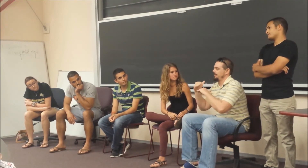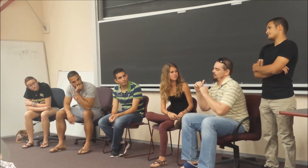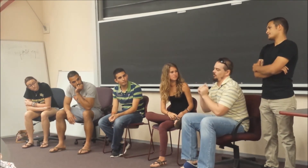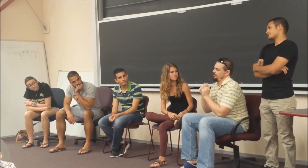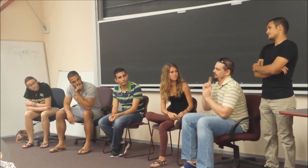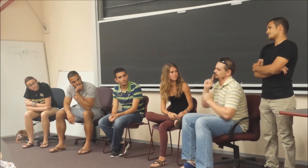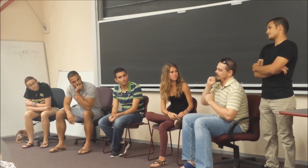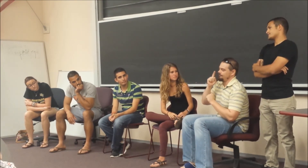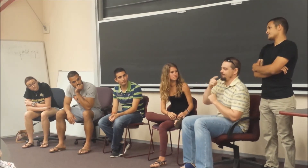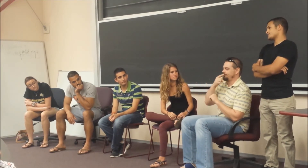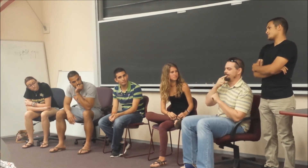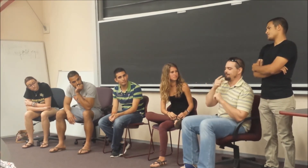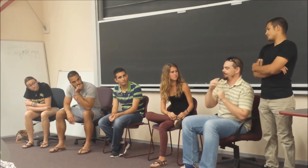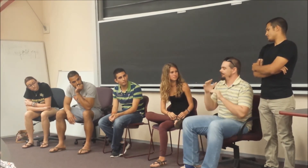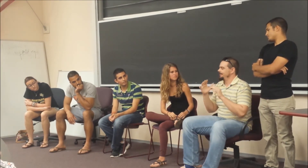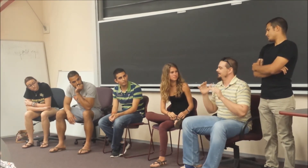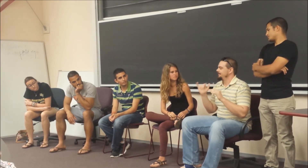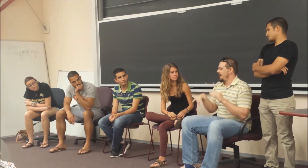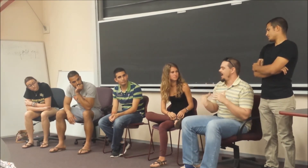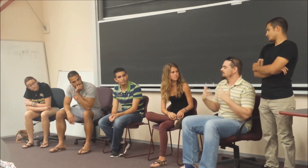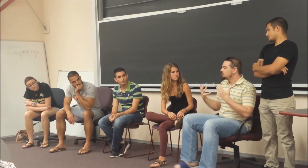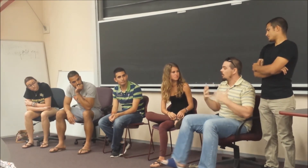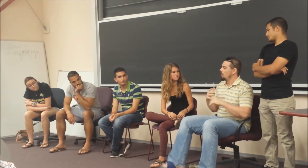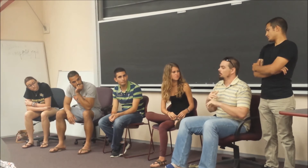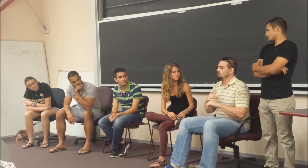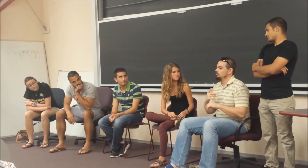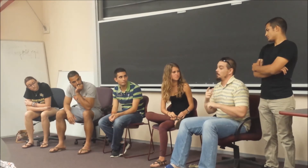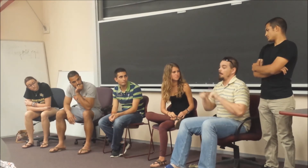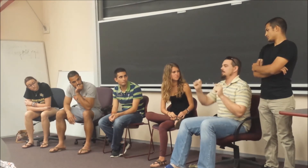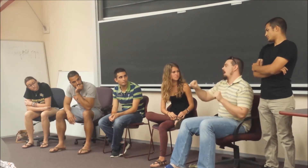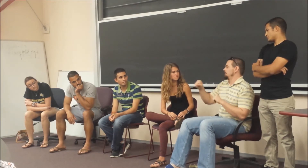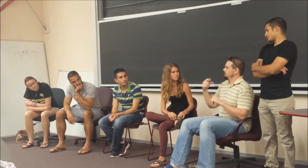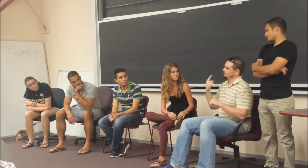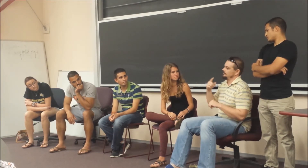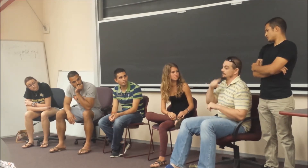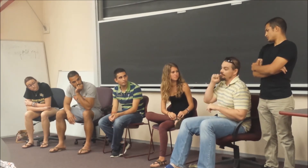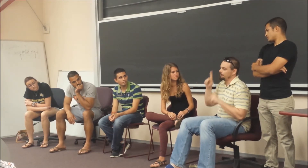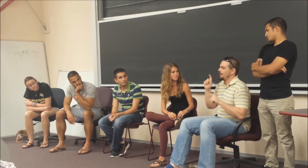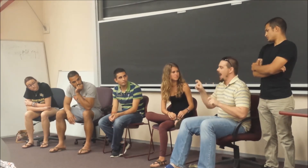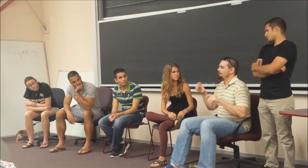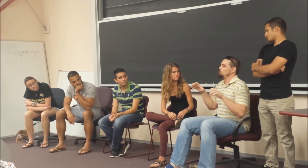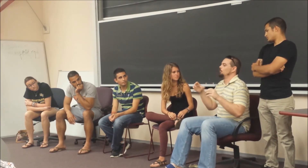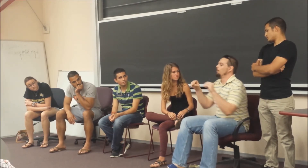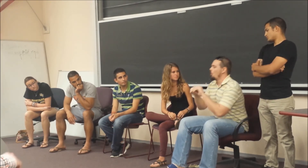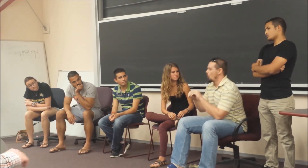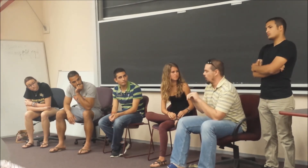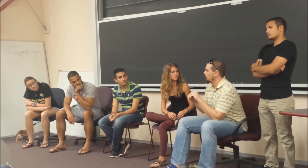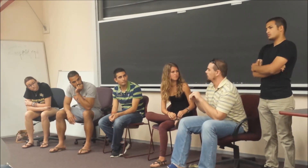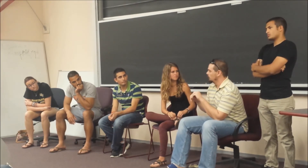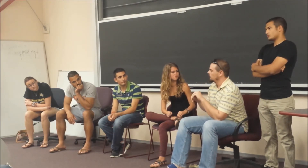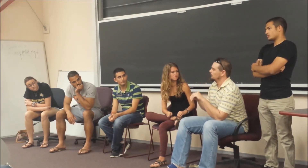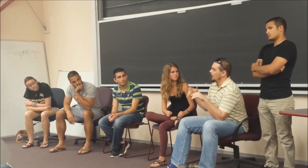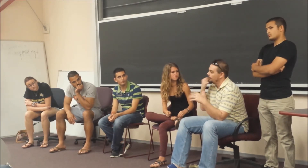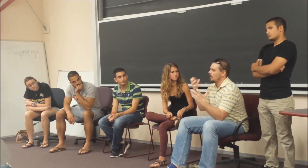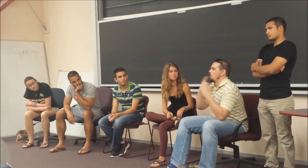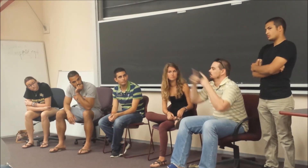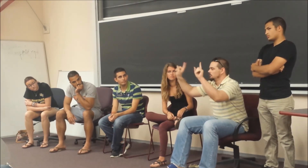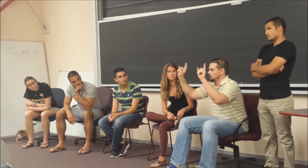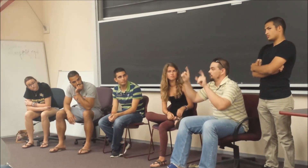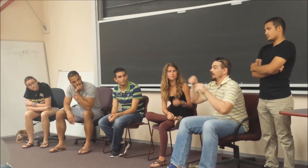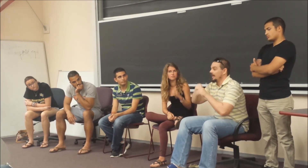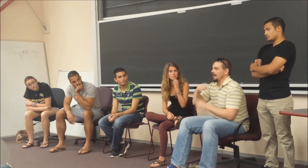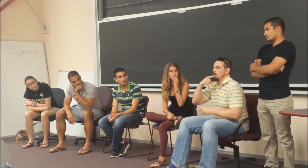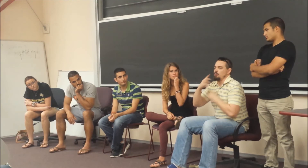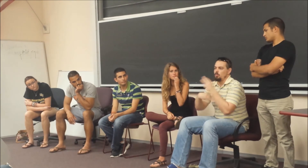that they have a problem and they can't and they're limited in some way by their deafness, it's just not fair. You know, deaf people have to do more, this